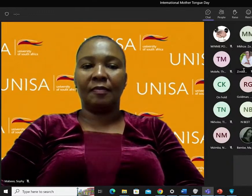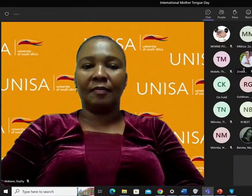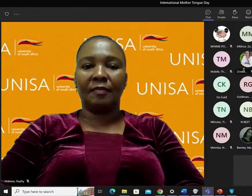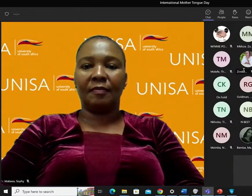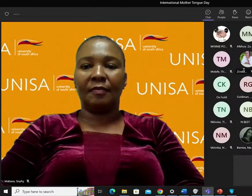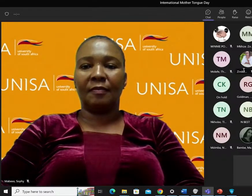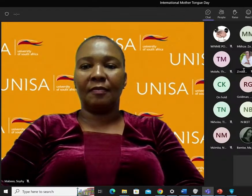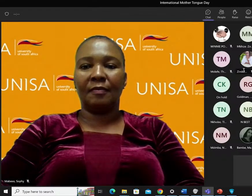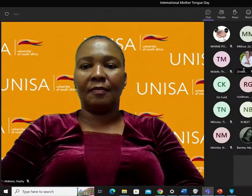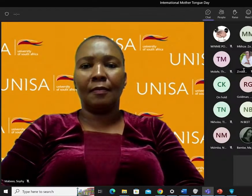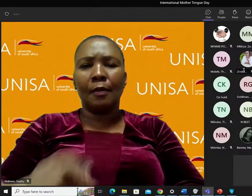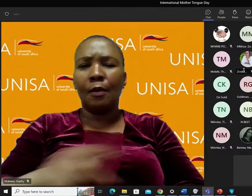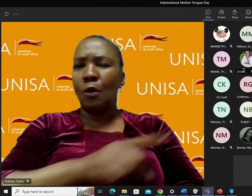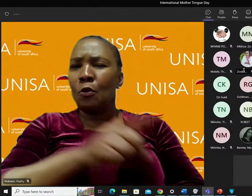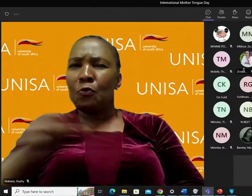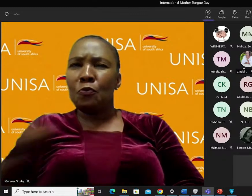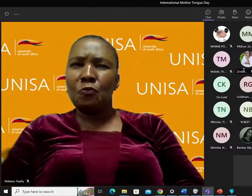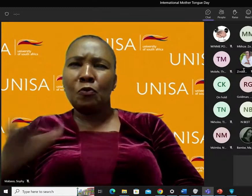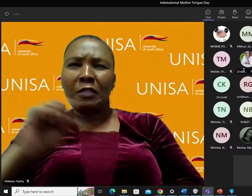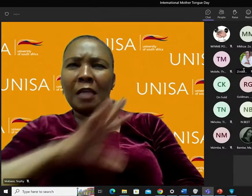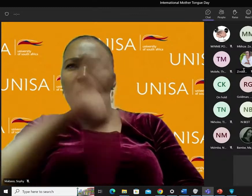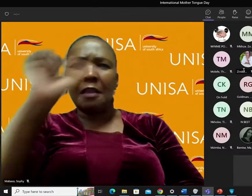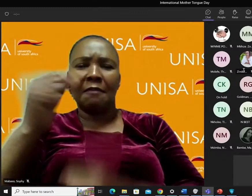He lena ma-Afrika Borwa,